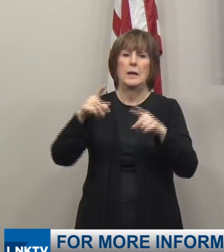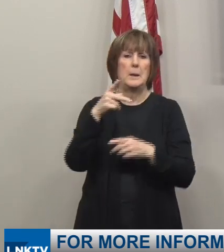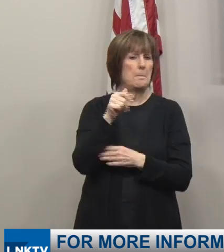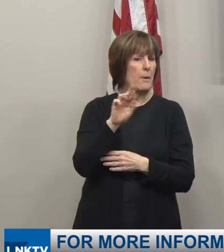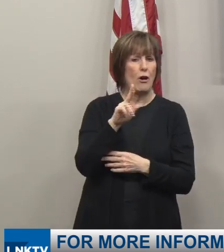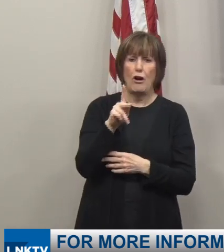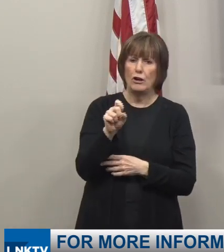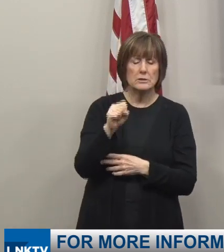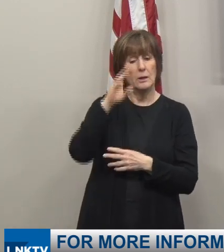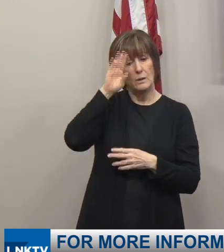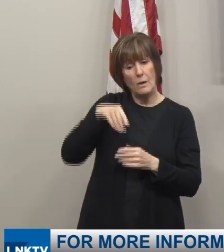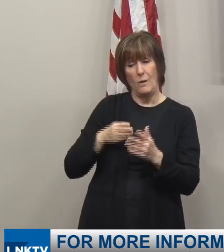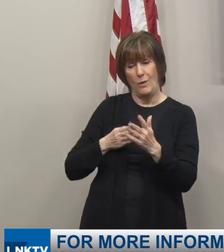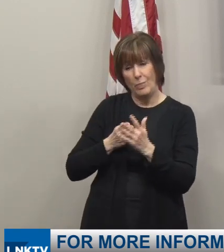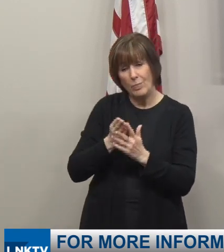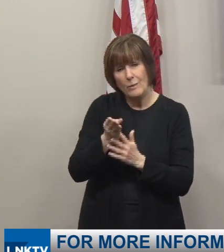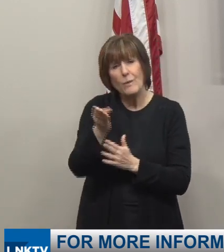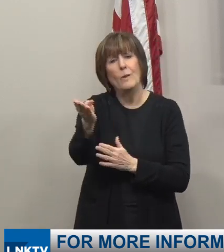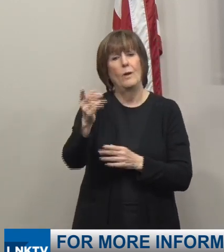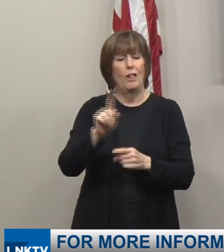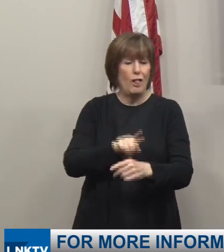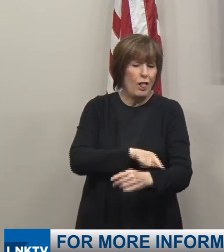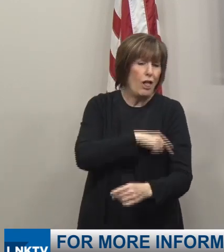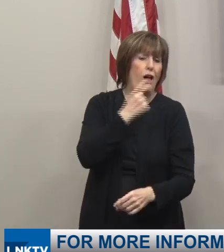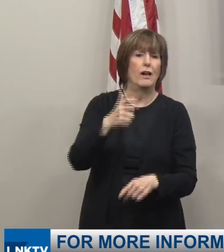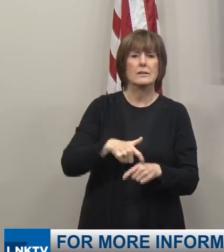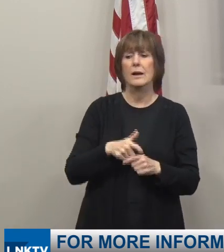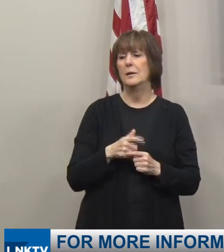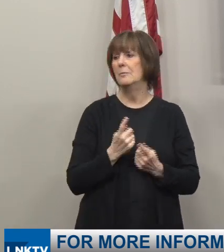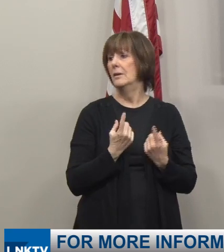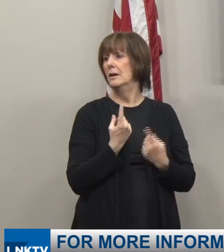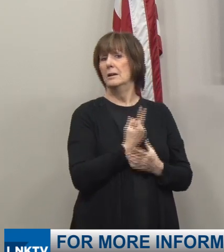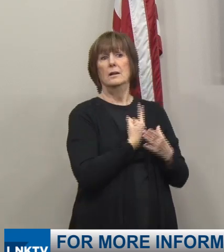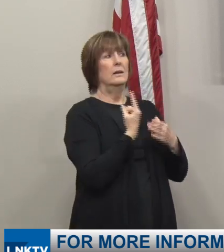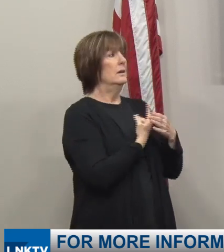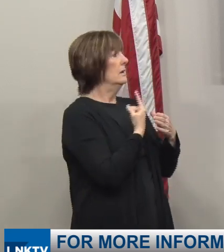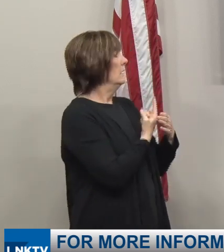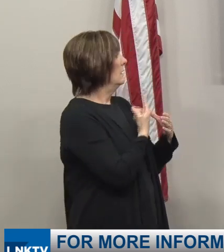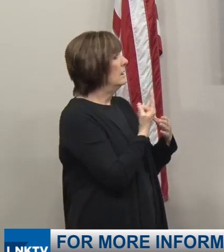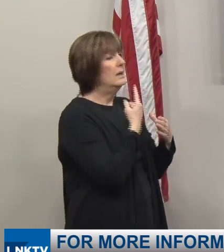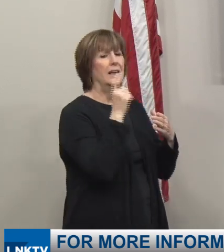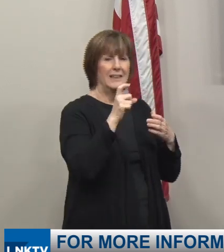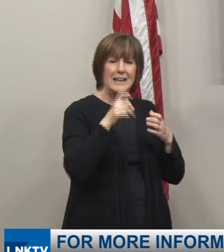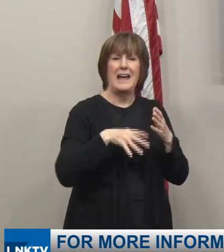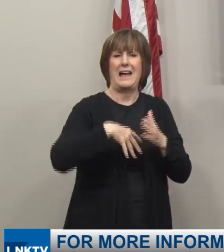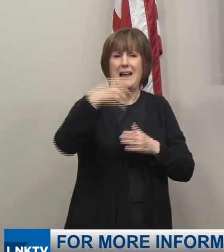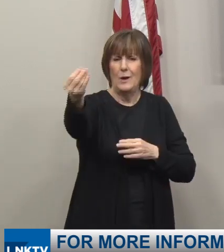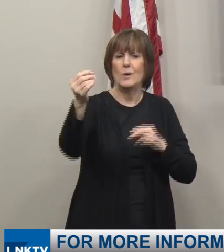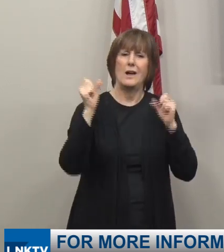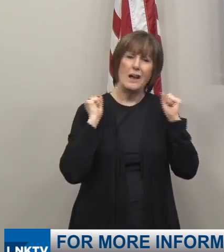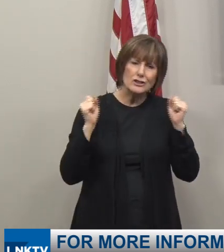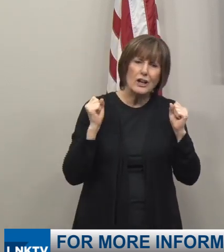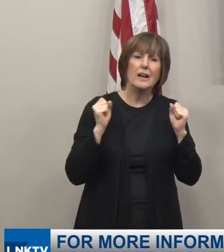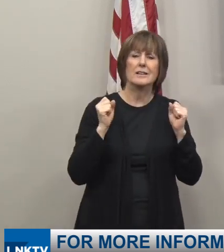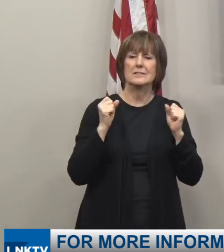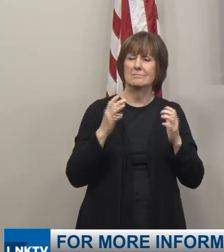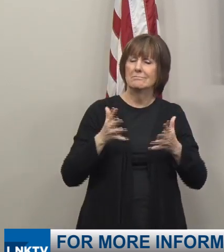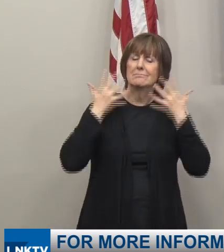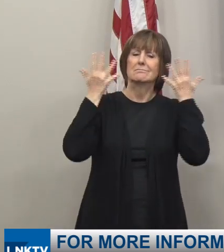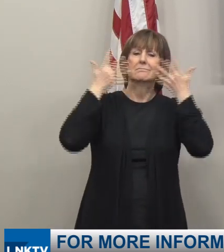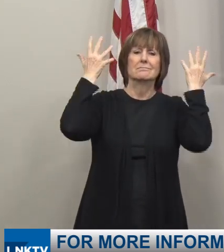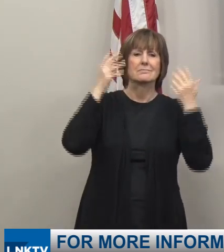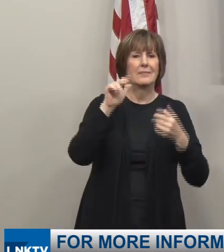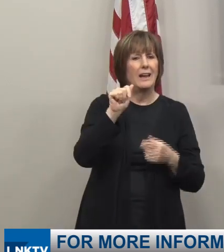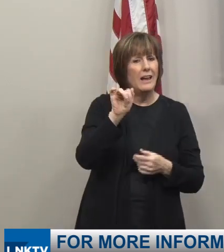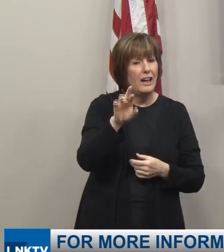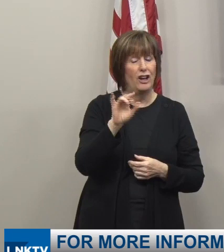get through this long period of social distancing, people need opportunities to get outside and exercise and enjoy the fresh air. And in many times, if